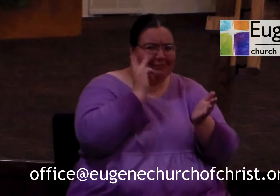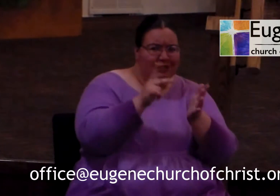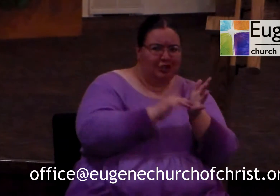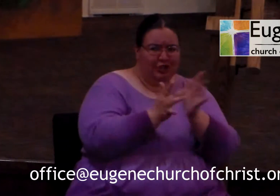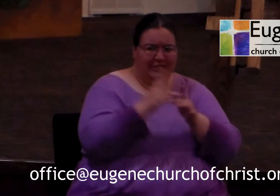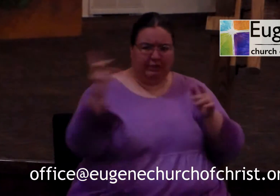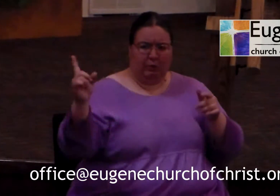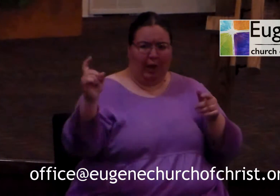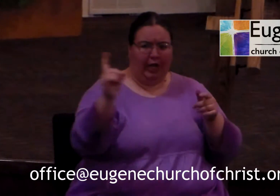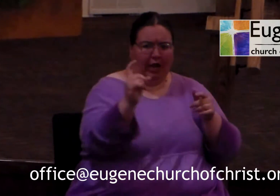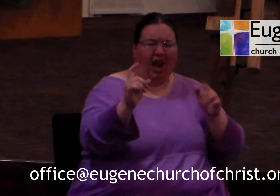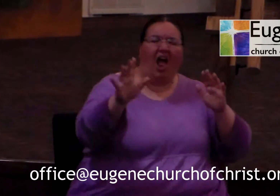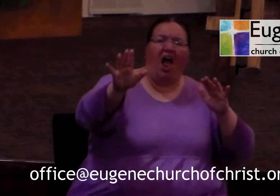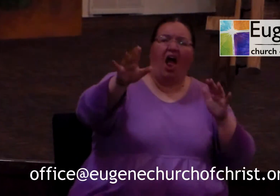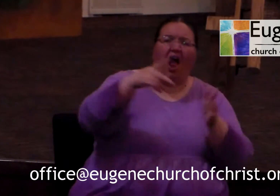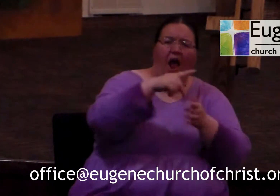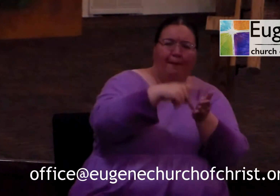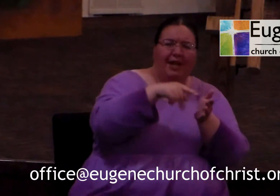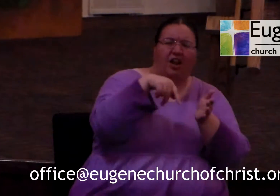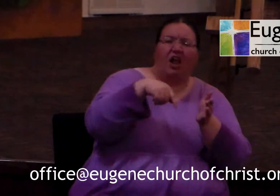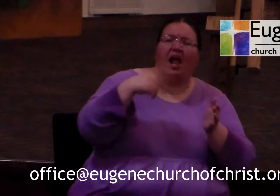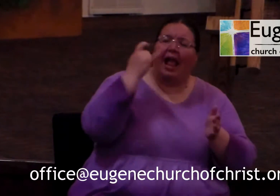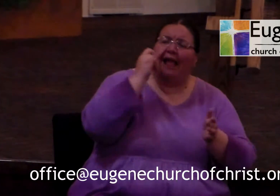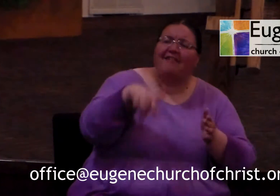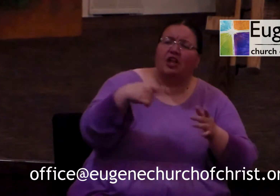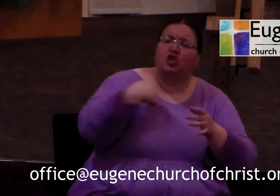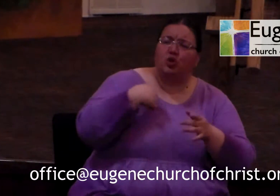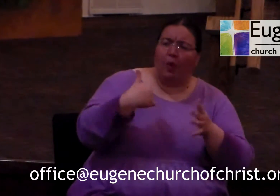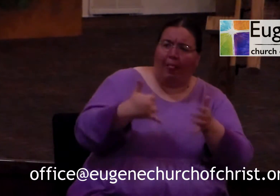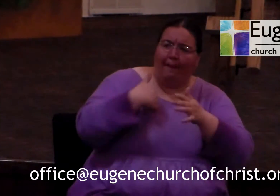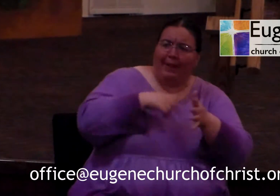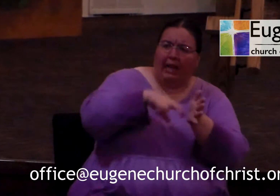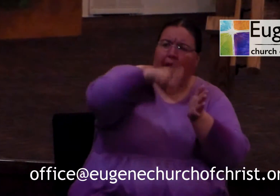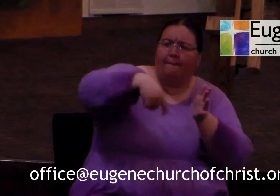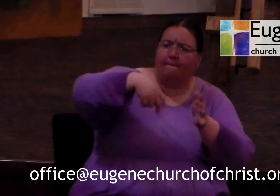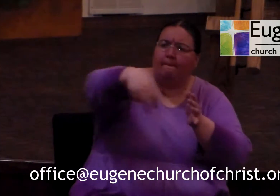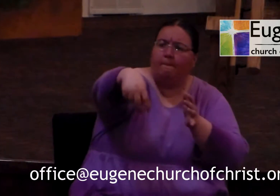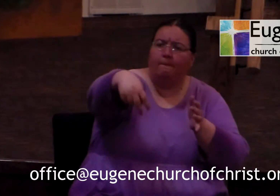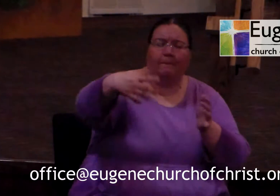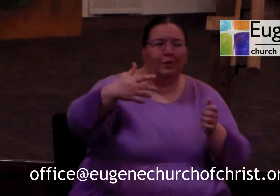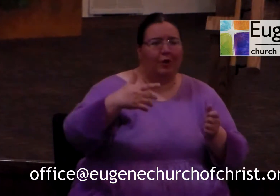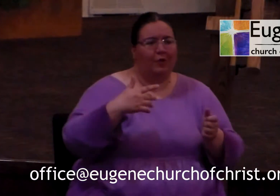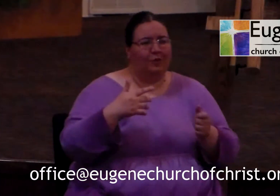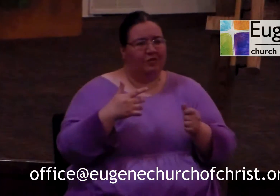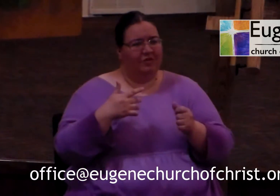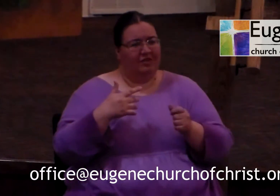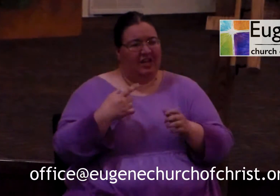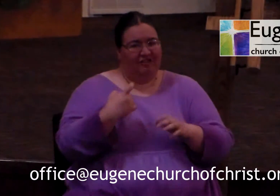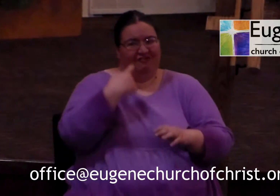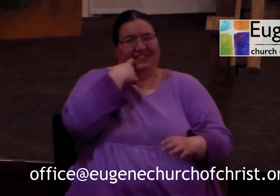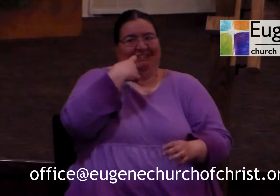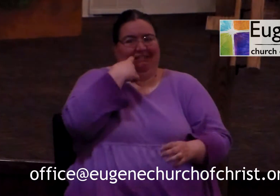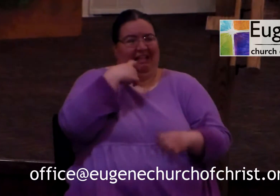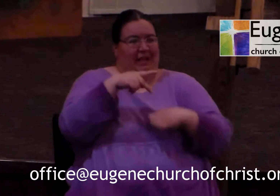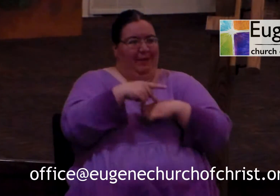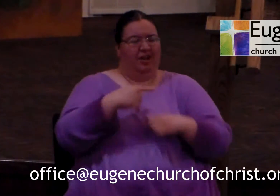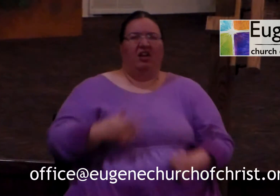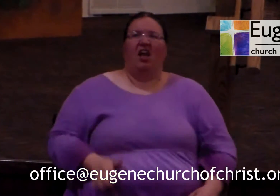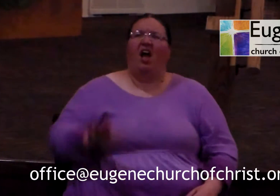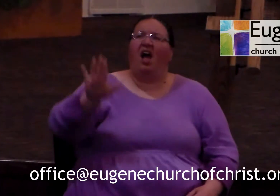says, just earlier in the chapter that we looked at not terribly long ago, you're not going to wash my feet. And then when Jesus says, well, I need to